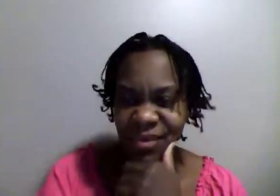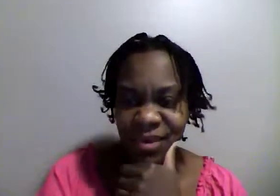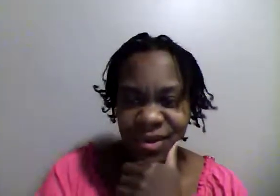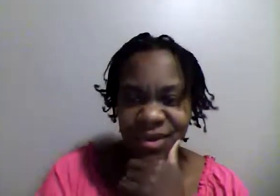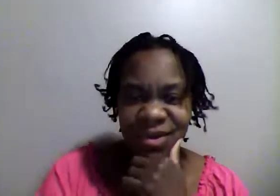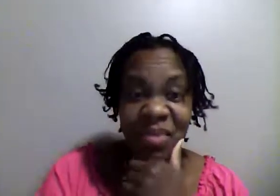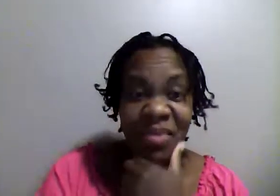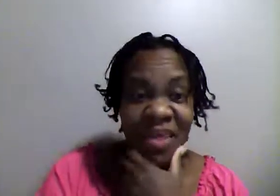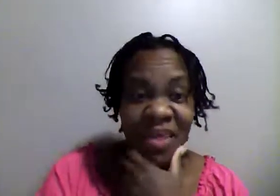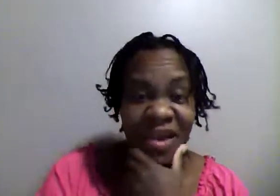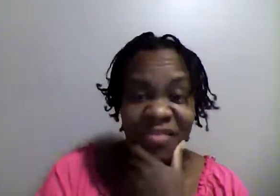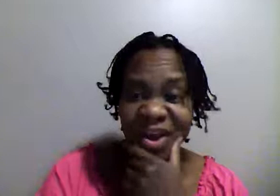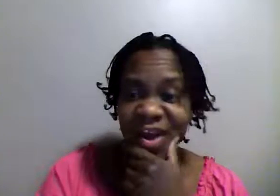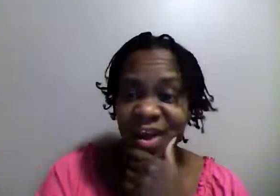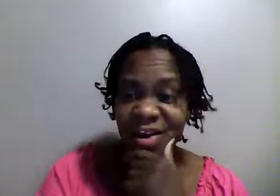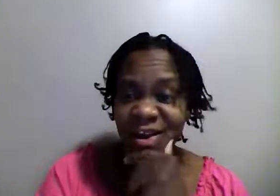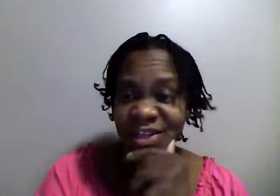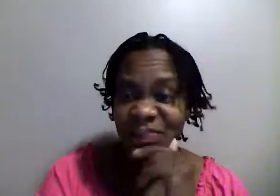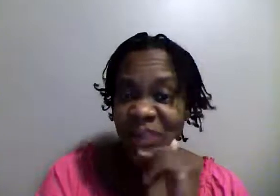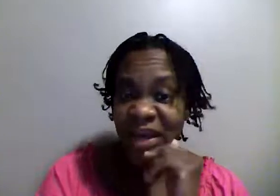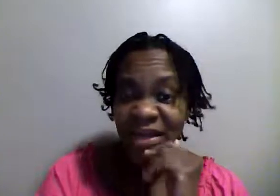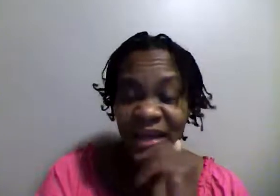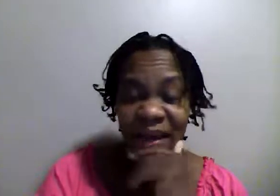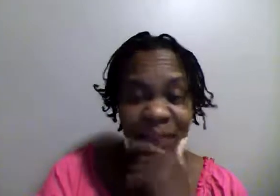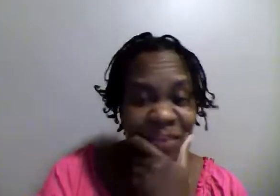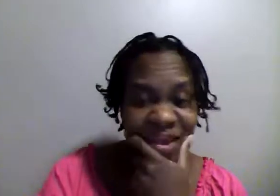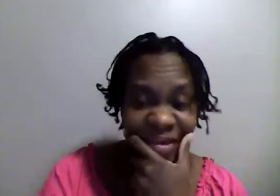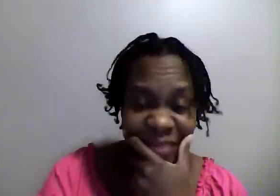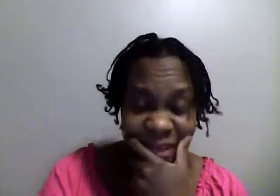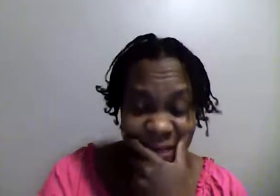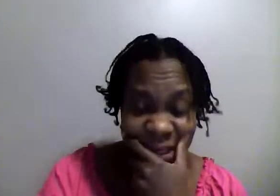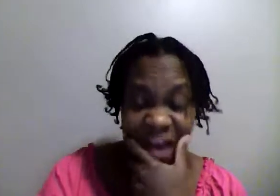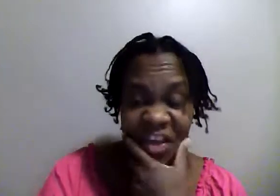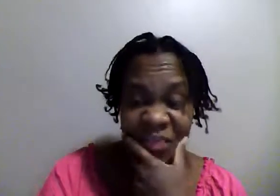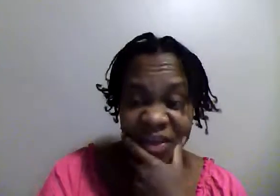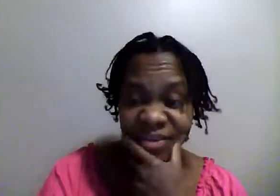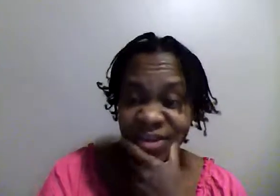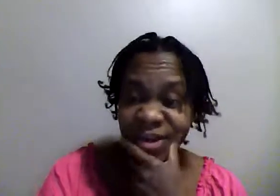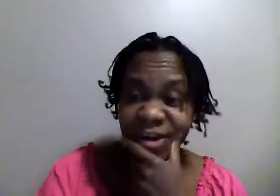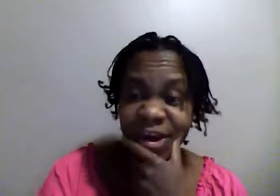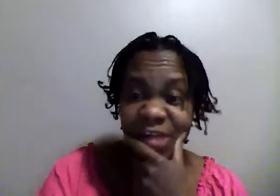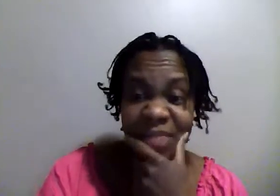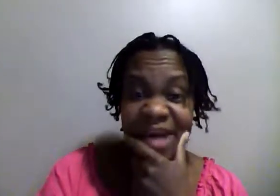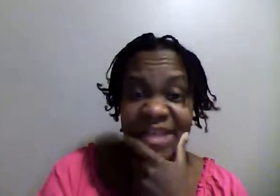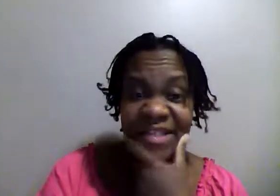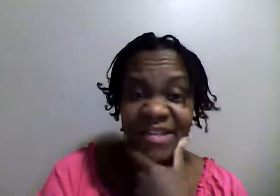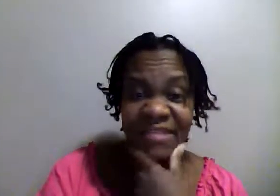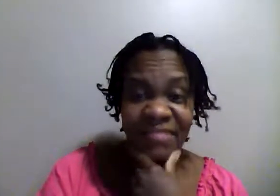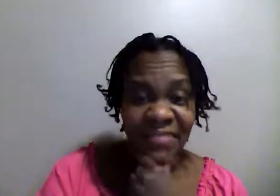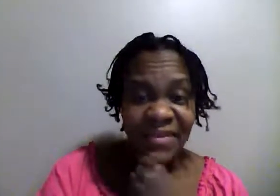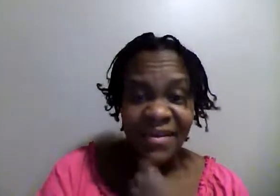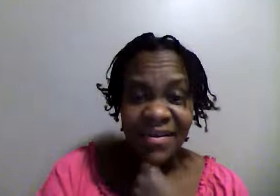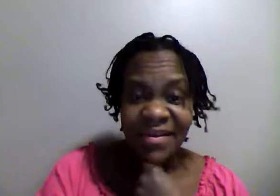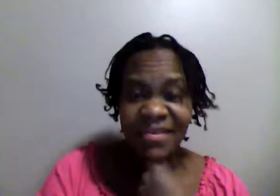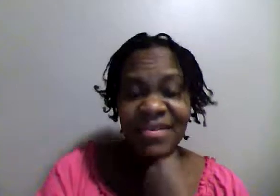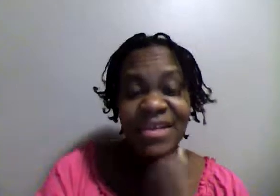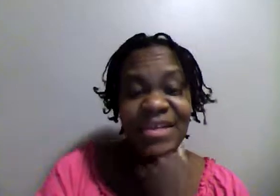The problem I have in my garden as biggest as large pets are mice. They tend to go in